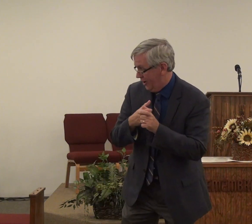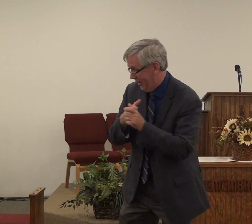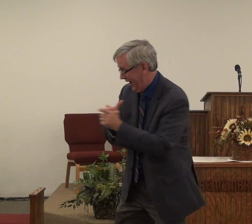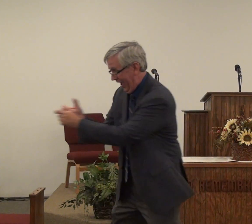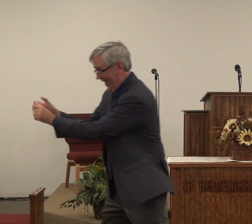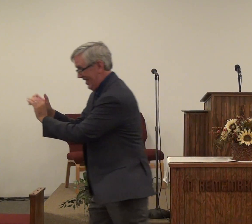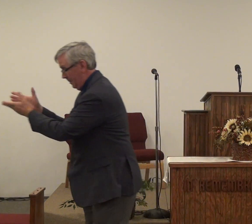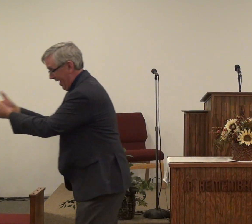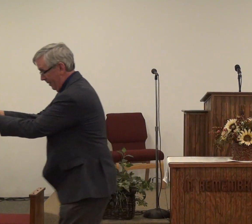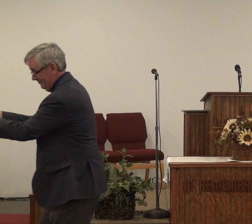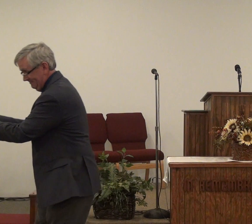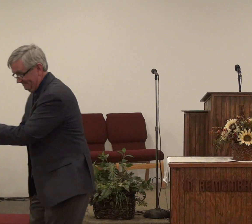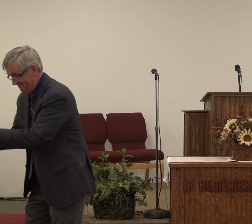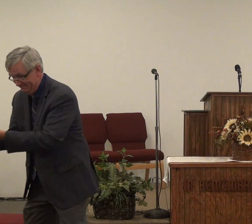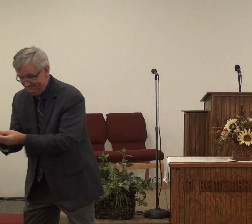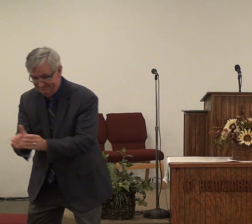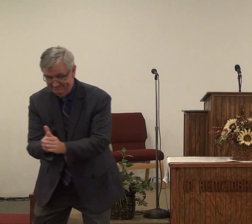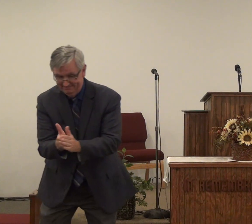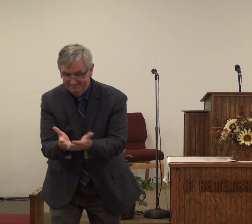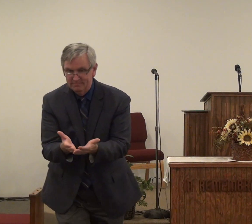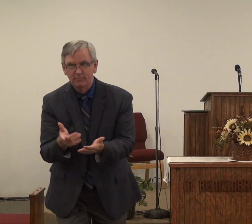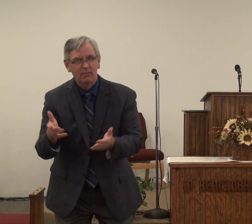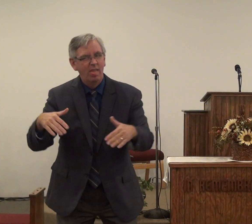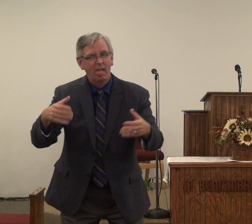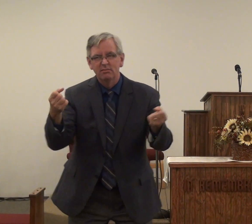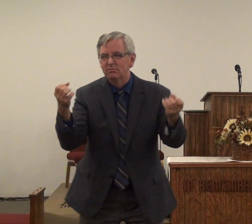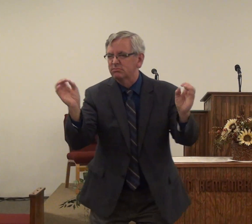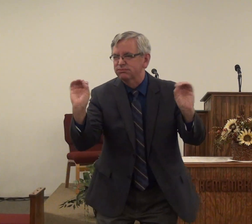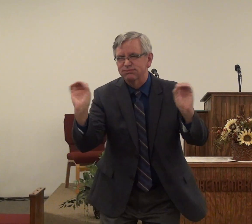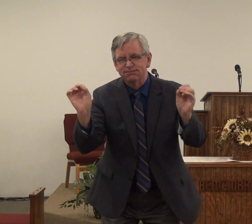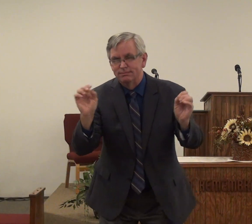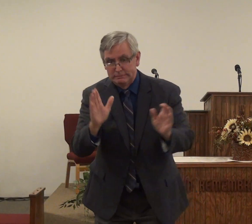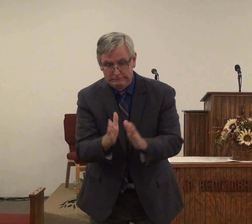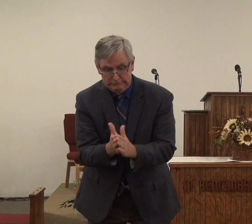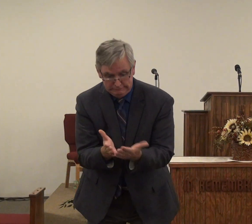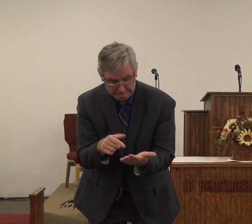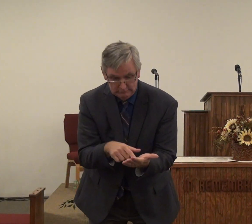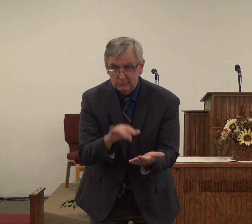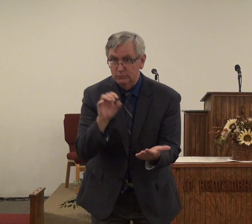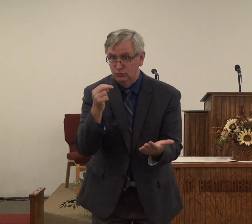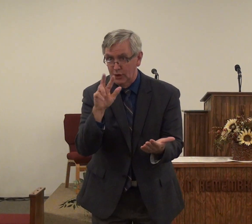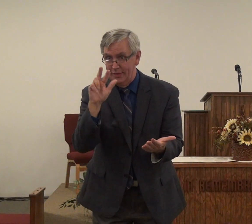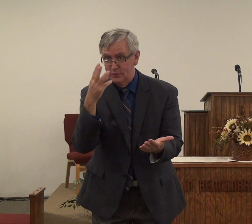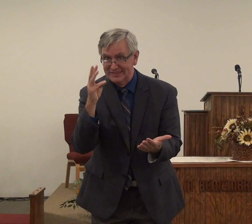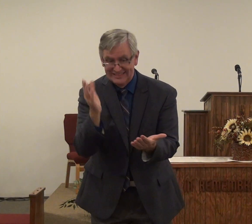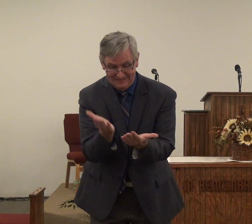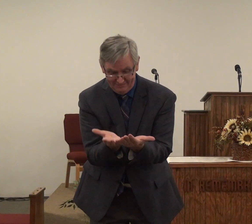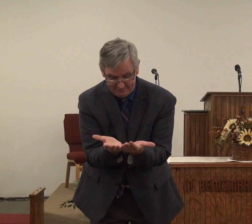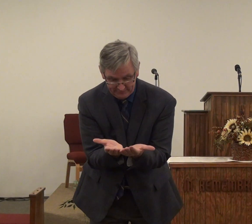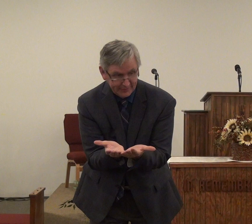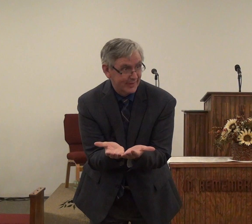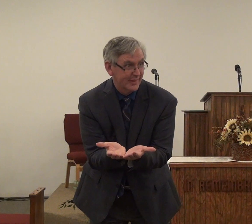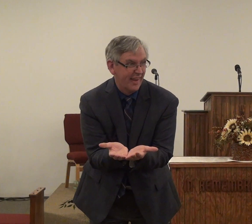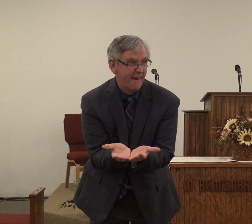something? And she ran over and she picked up her Bible and she brought it over. She didn't know any sign language. She opened it to